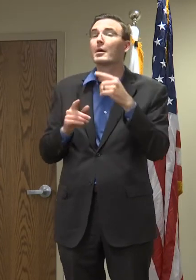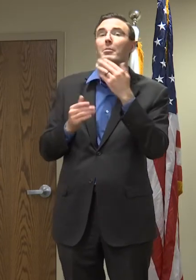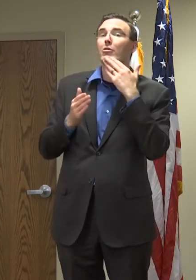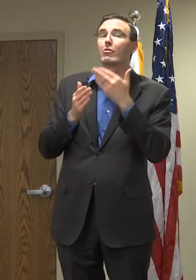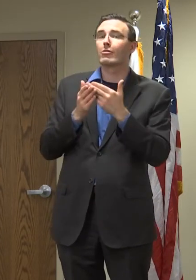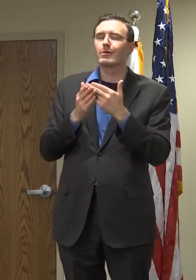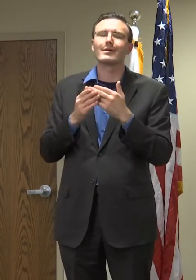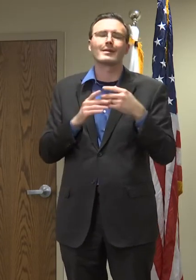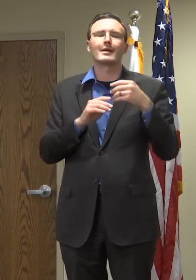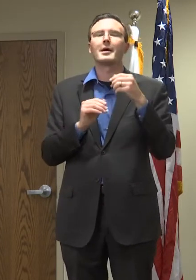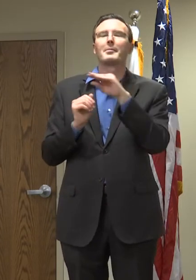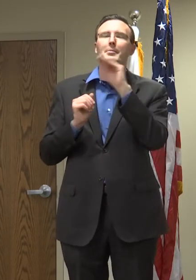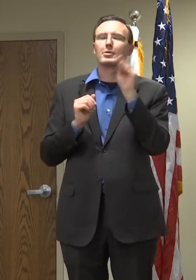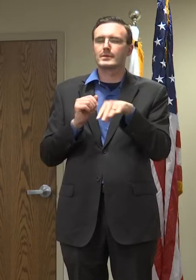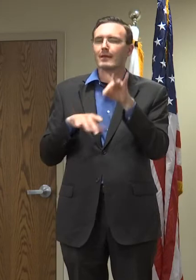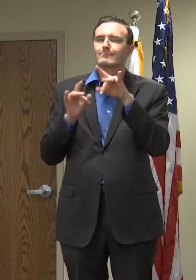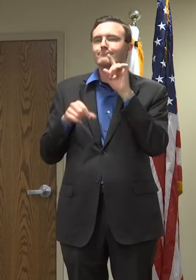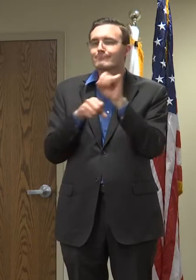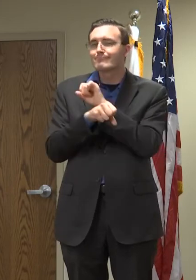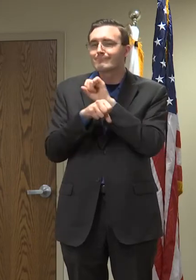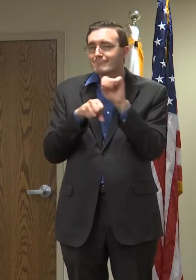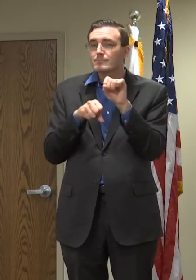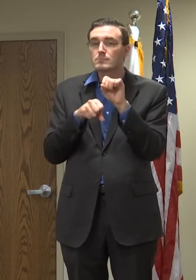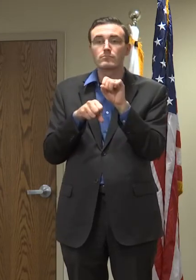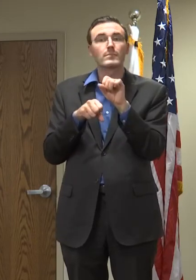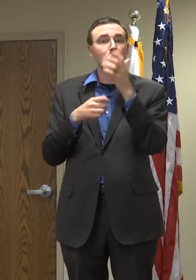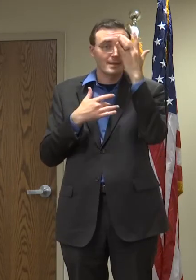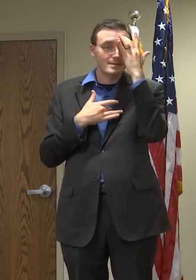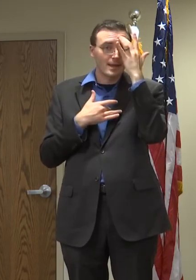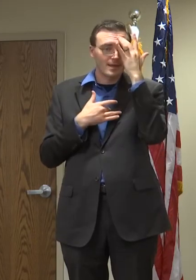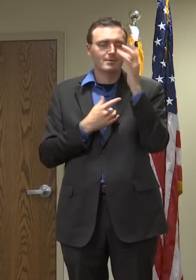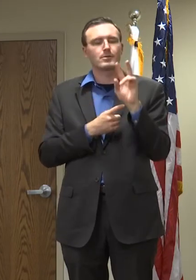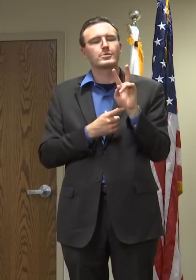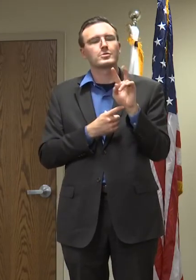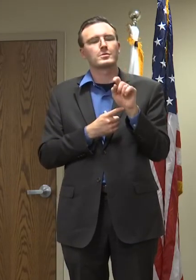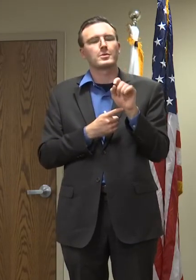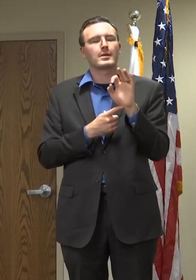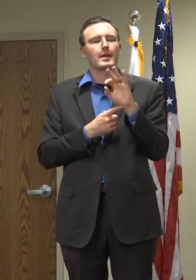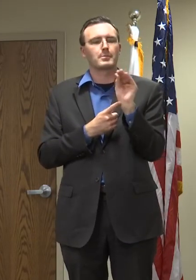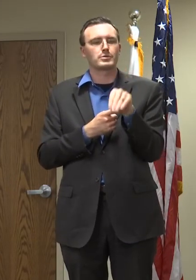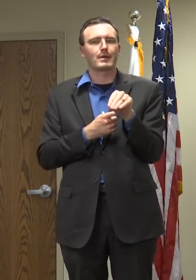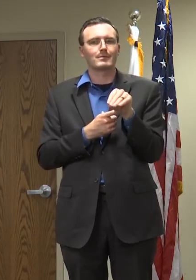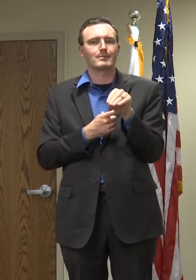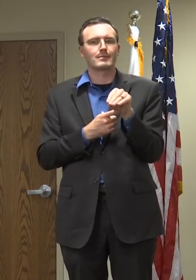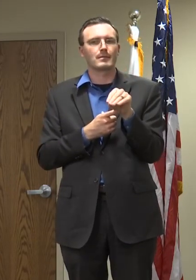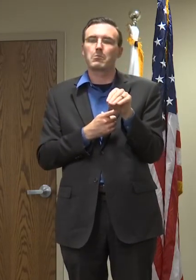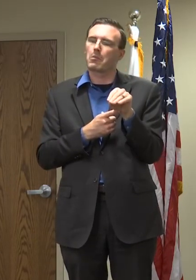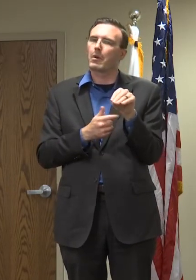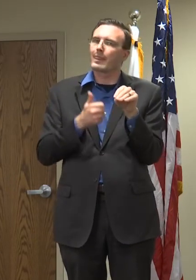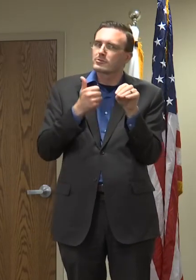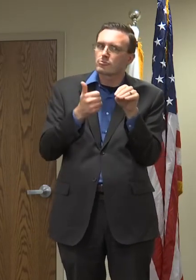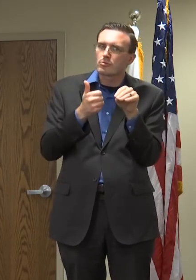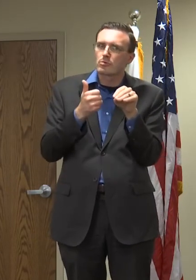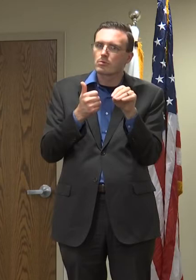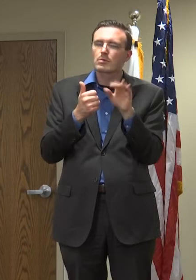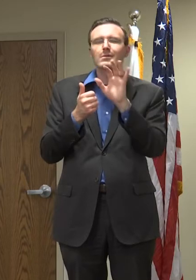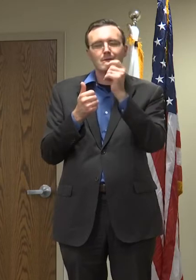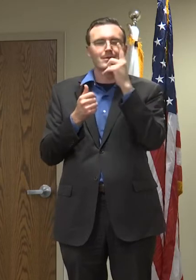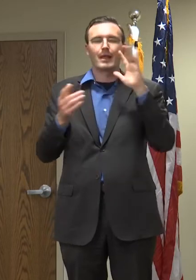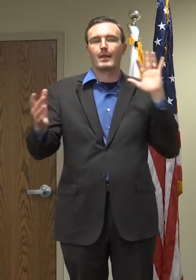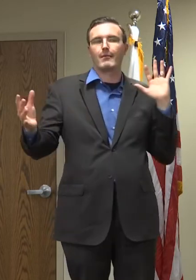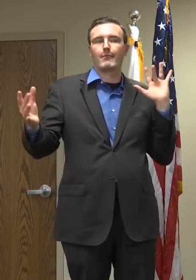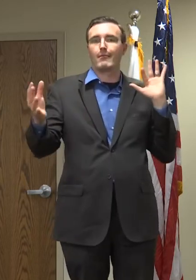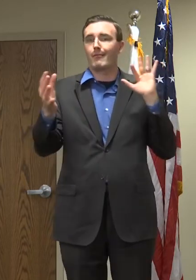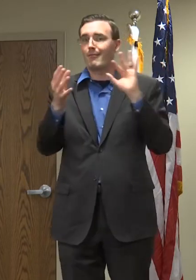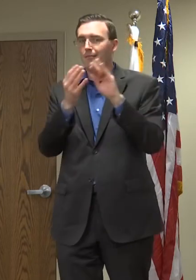at 2.9% for a rolling 5-day average, but our overall positivity rate is 8%. We have